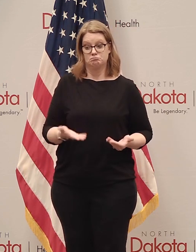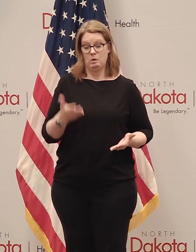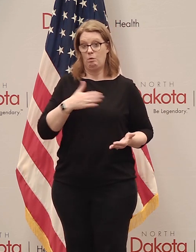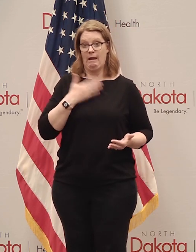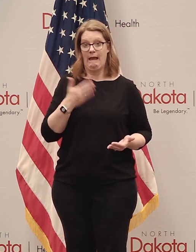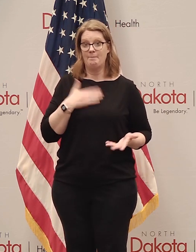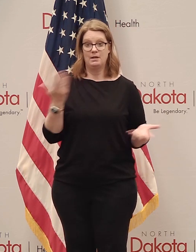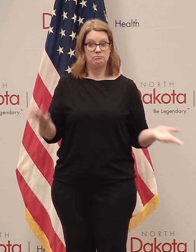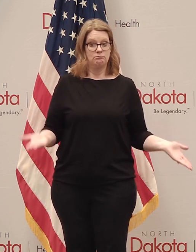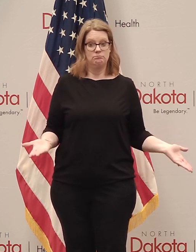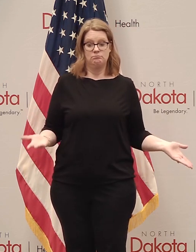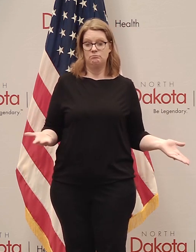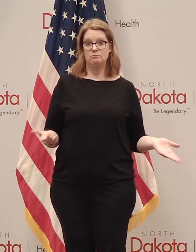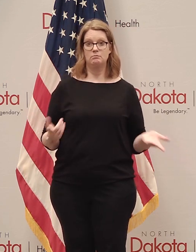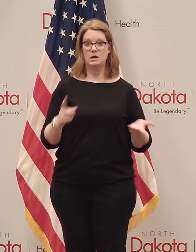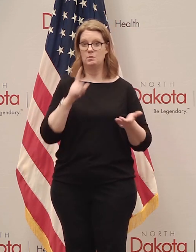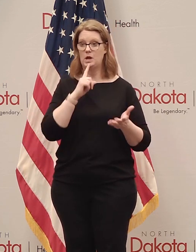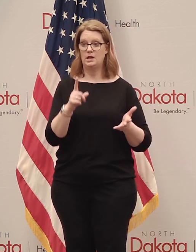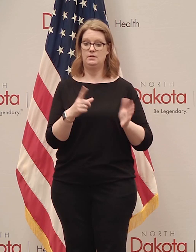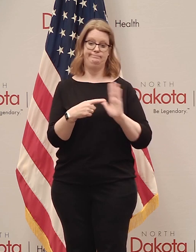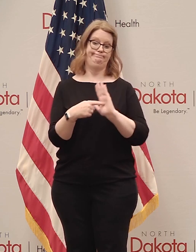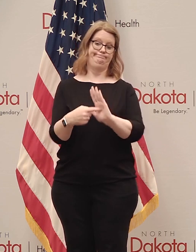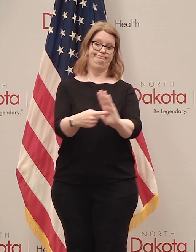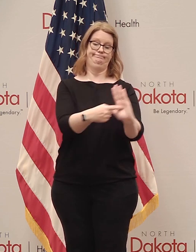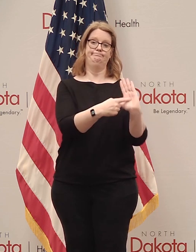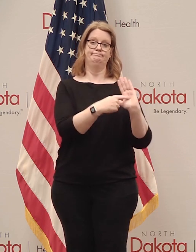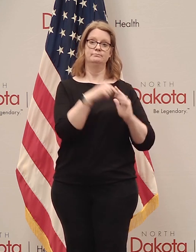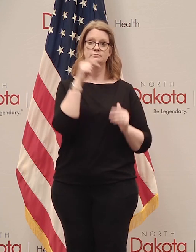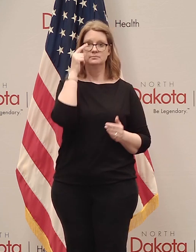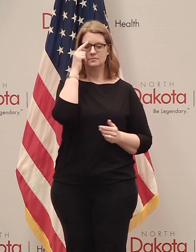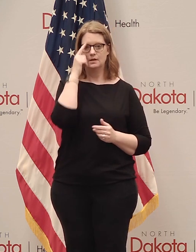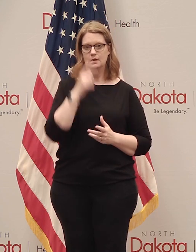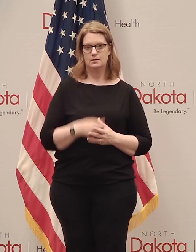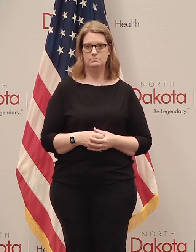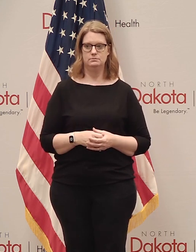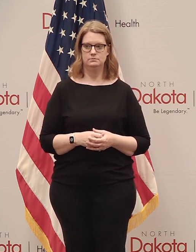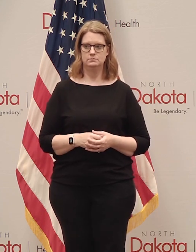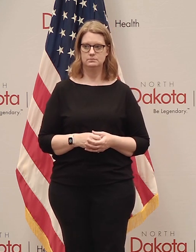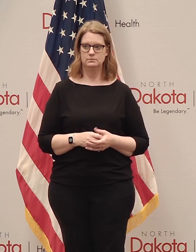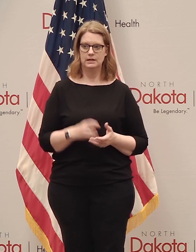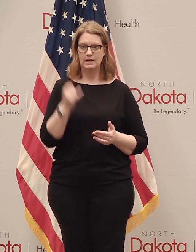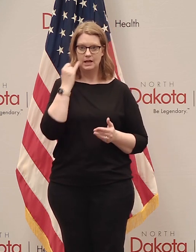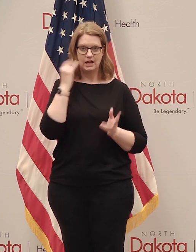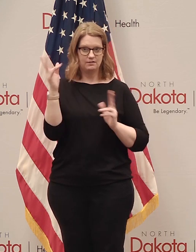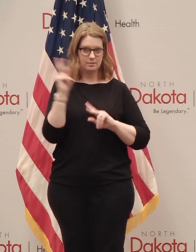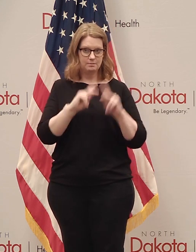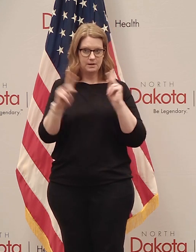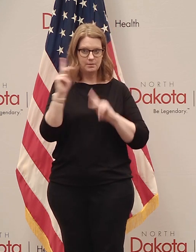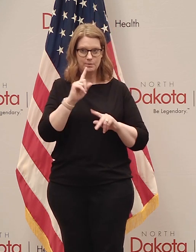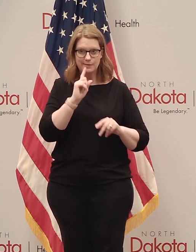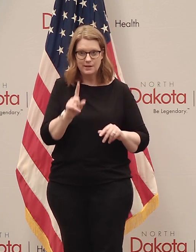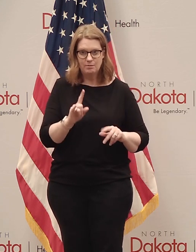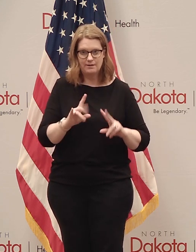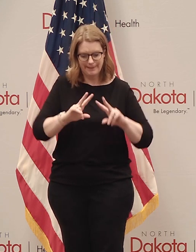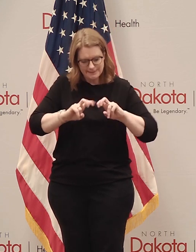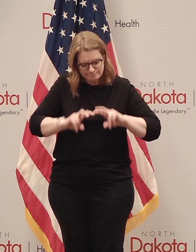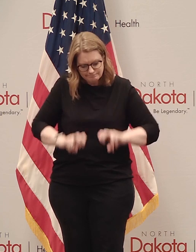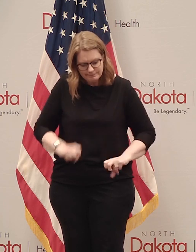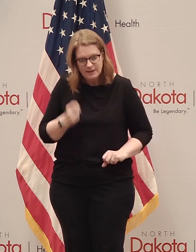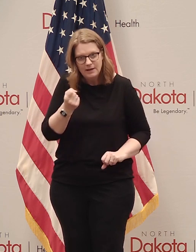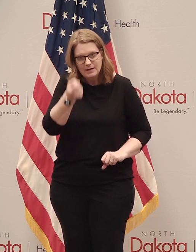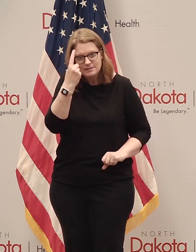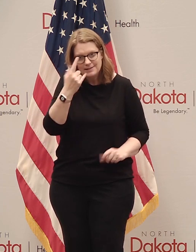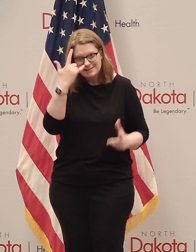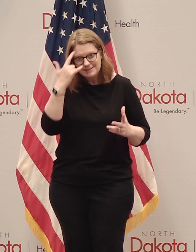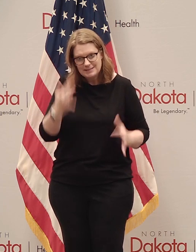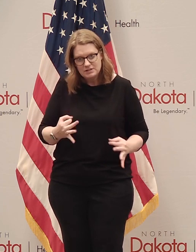job. We operate in the open and in the light. And I think that if people want to understand about how